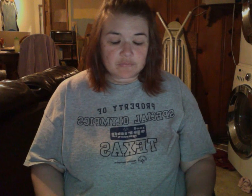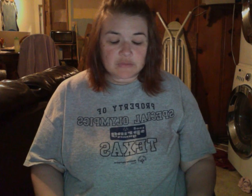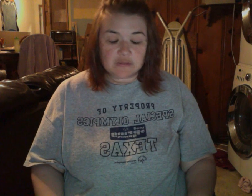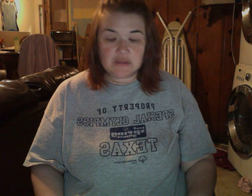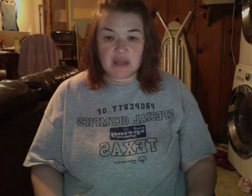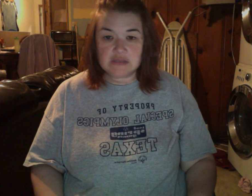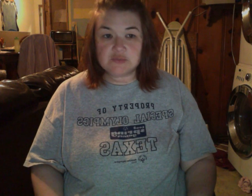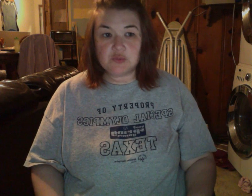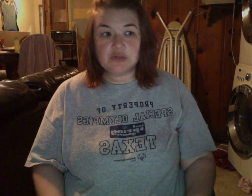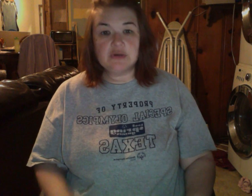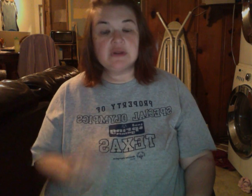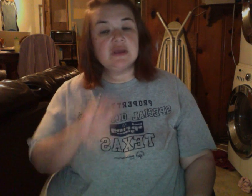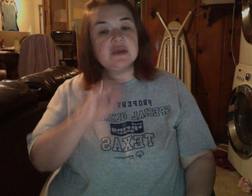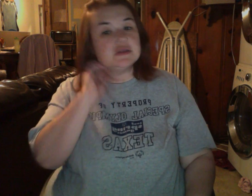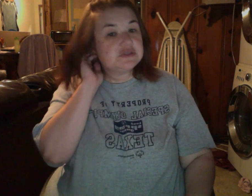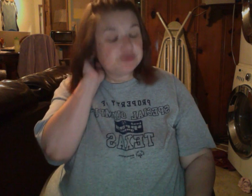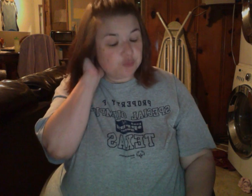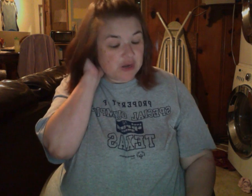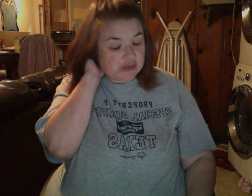The next word is to write.